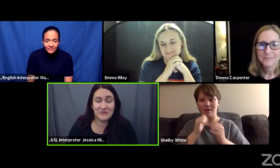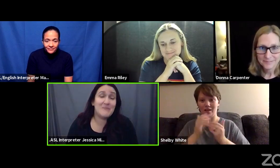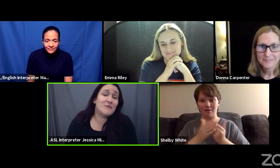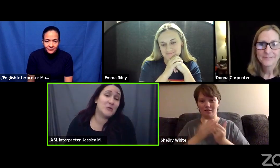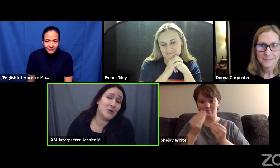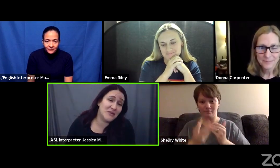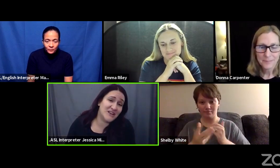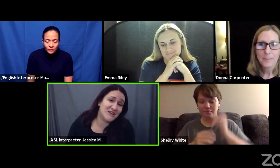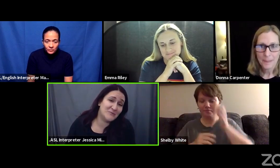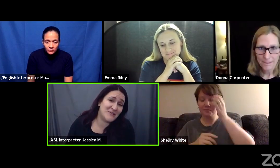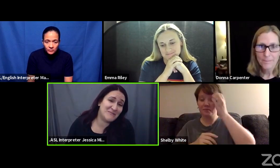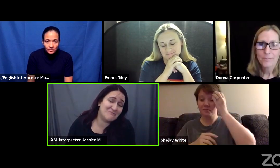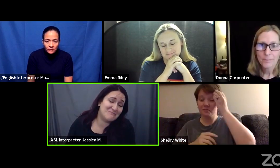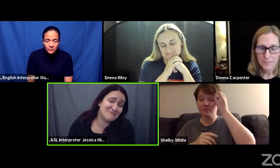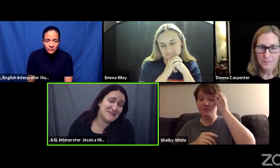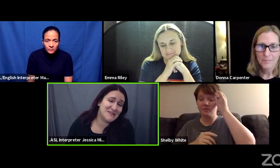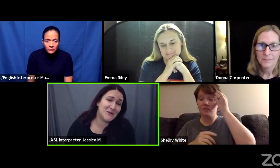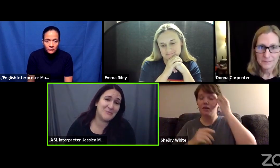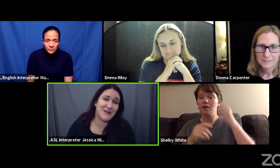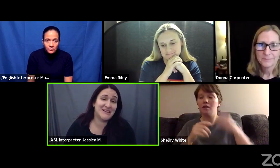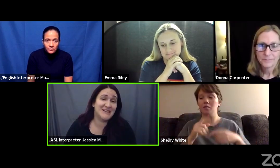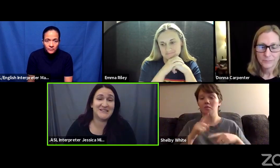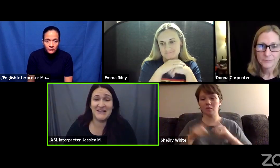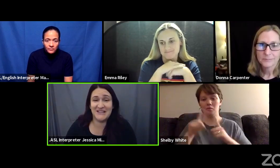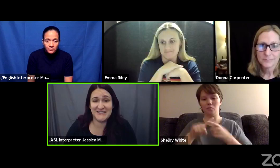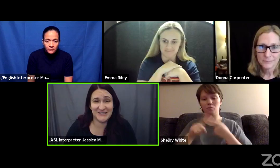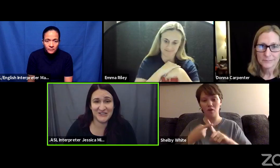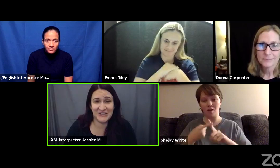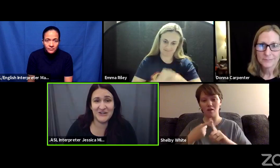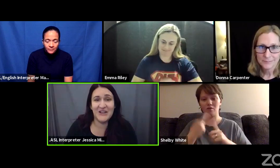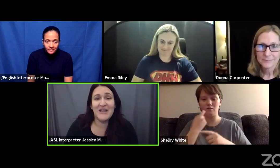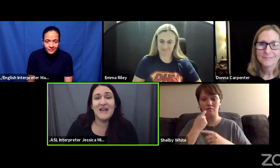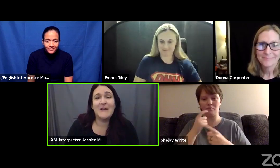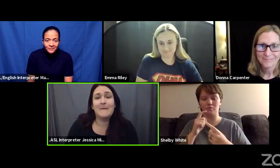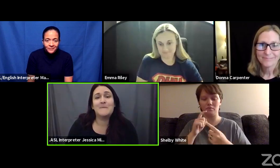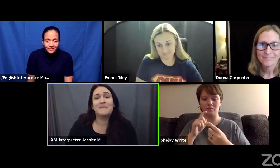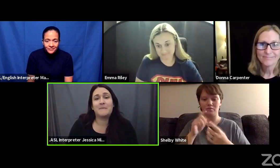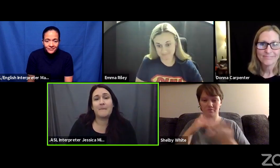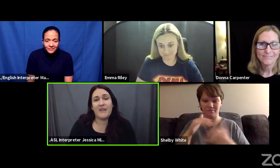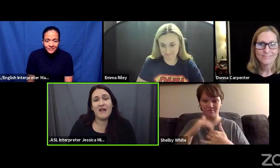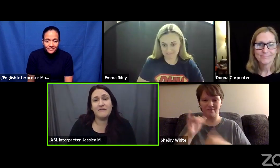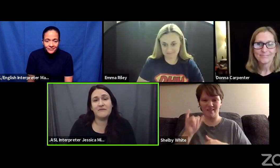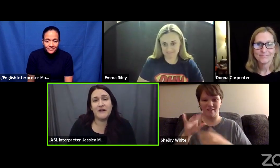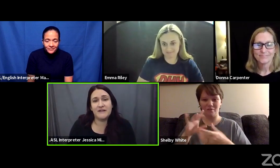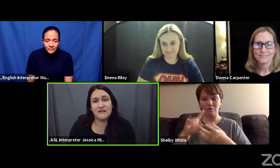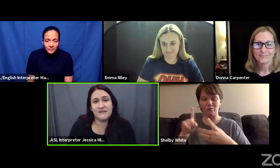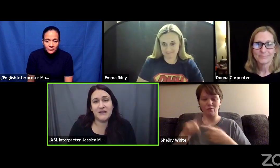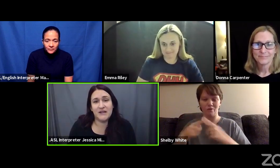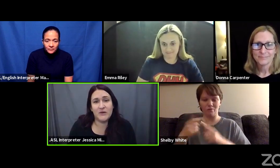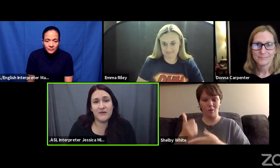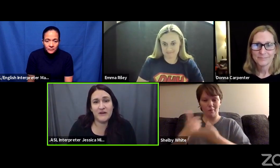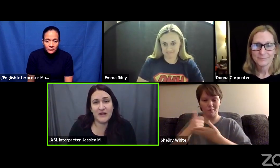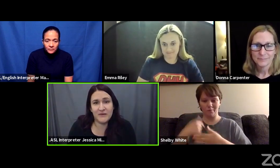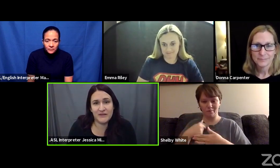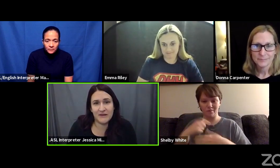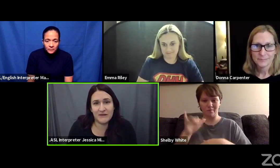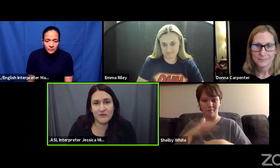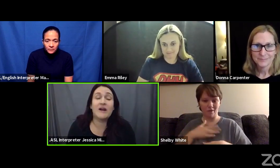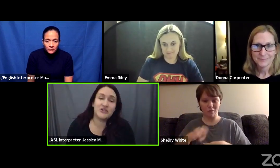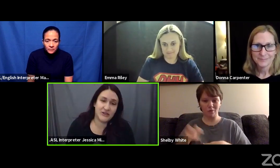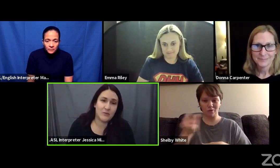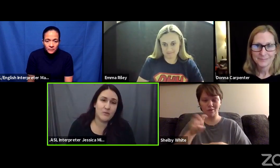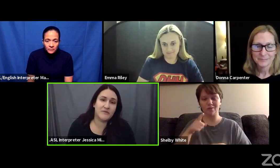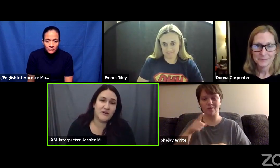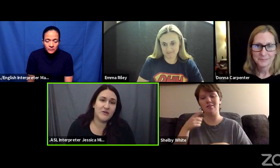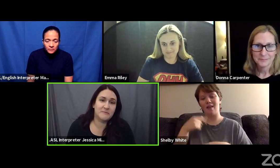you grew up with it, it'd be easier, but it is not easy to learn. I have a friend who I've hung out with,